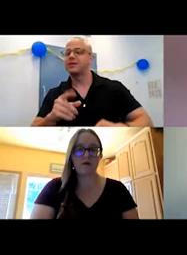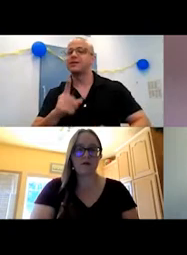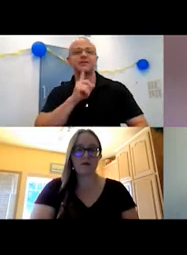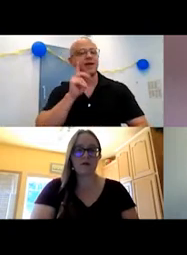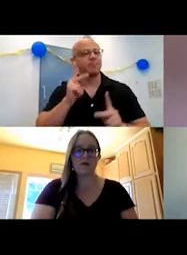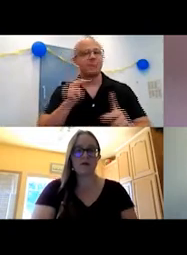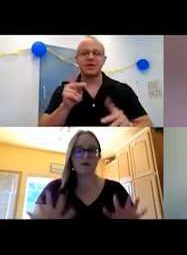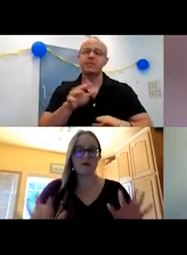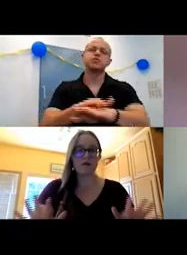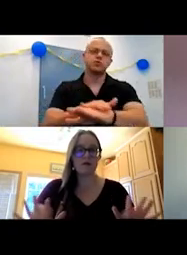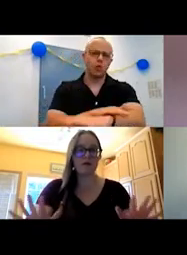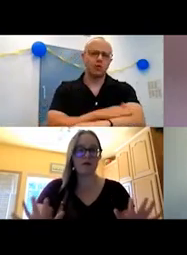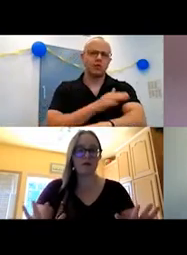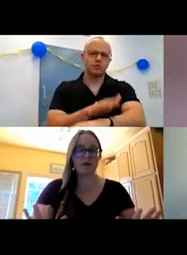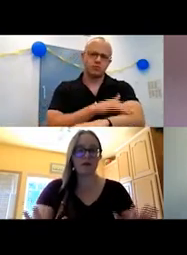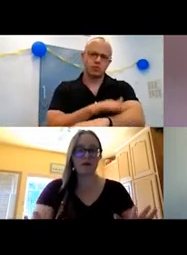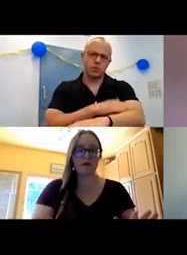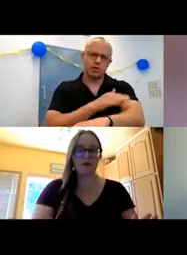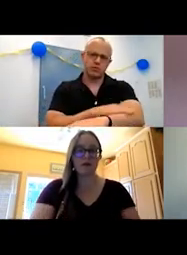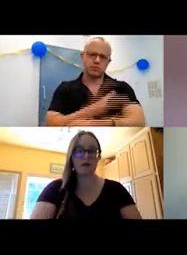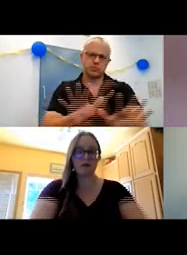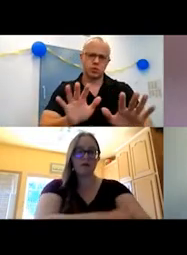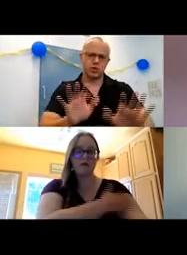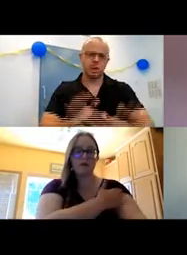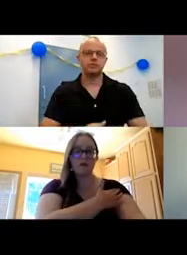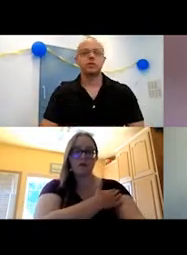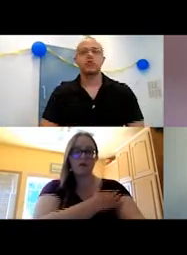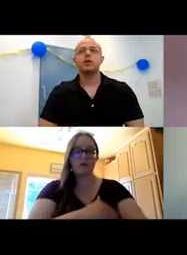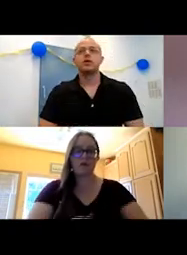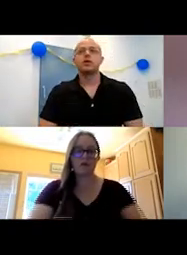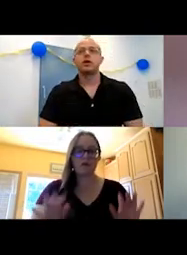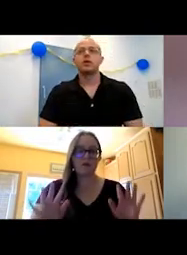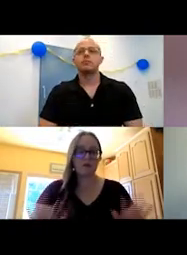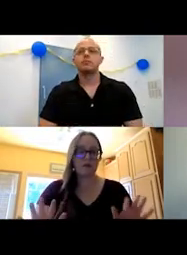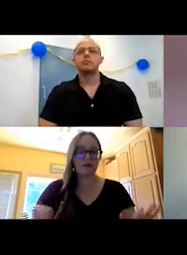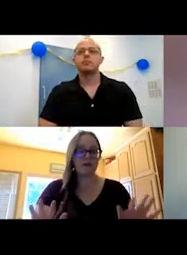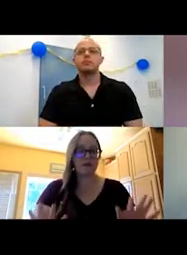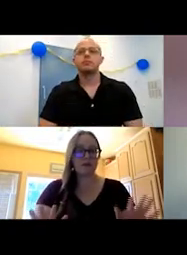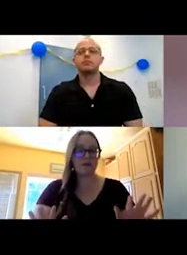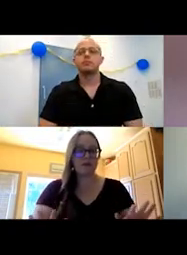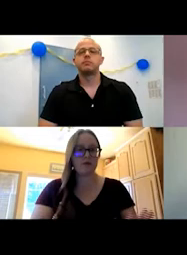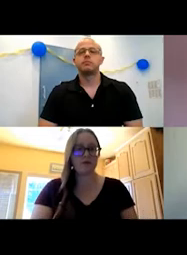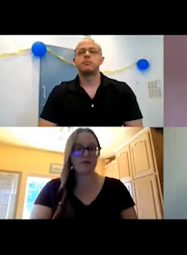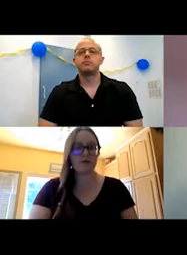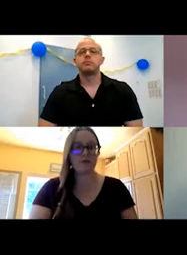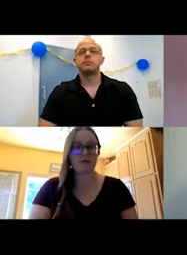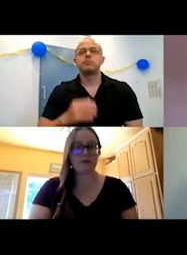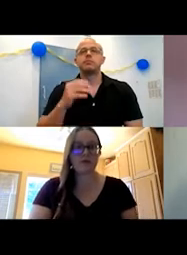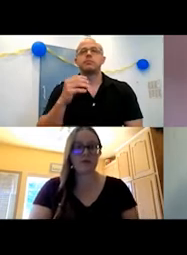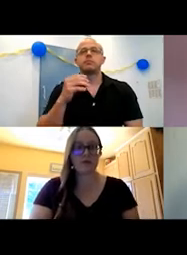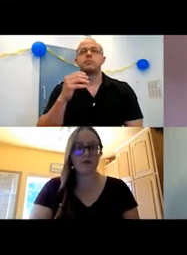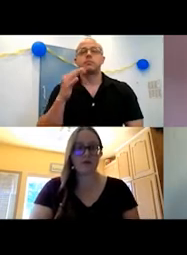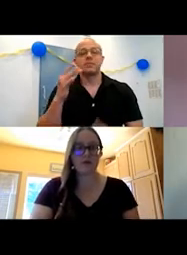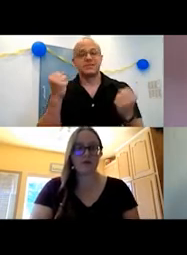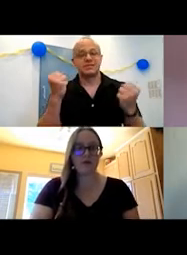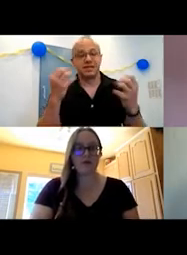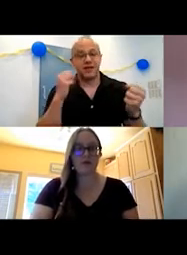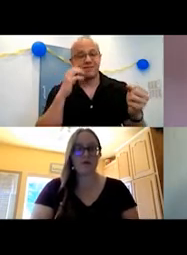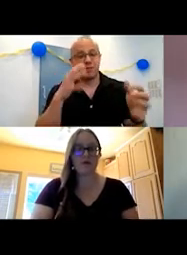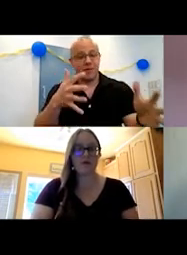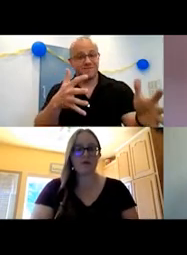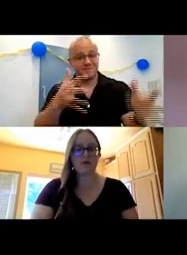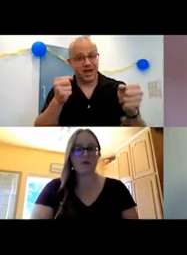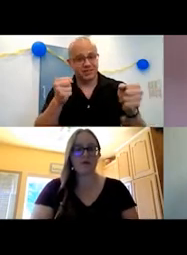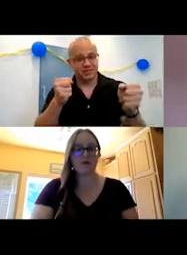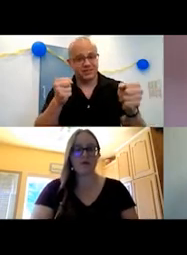This is a hearing sign for slow with two hands, but the deaf sign for slow is up